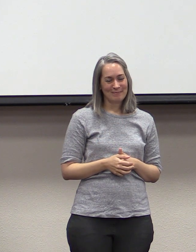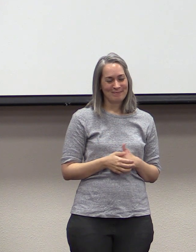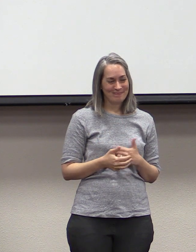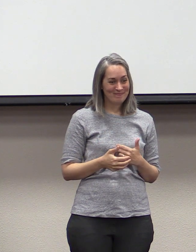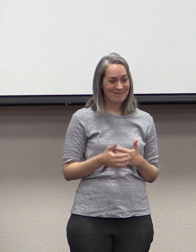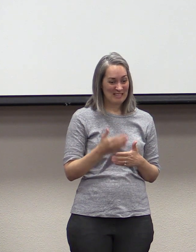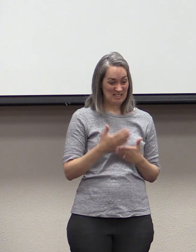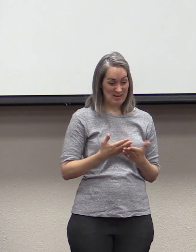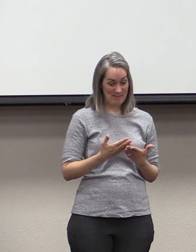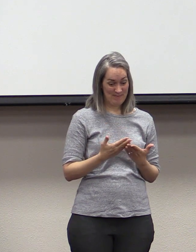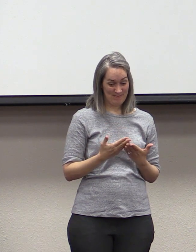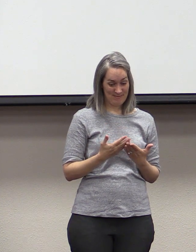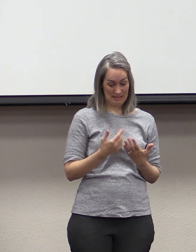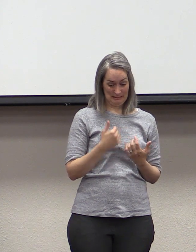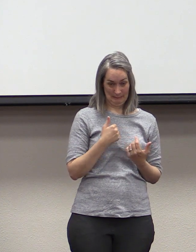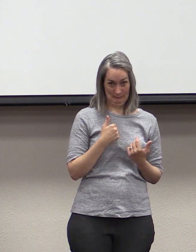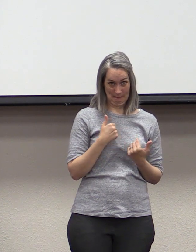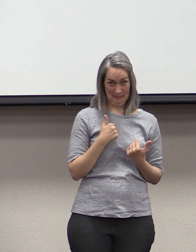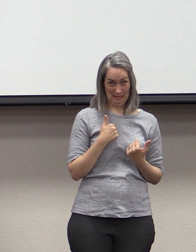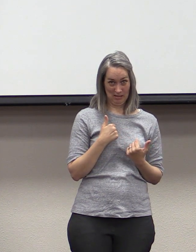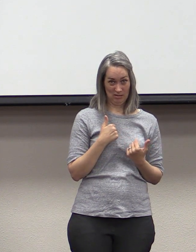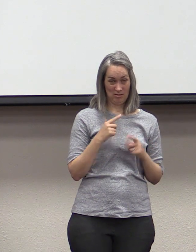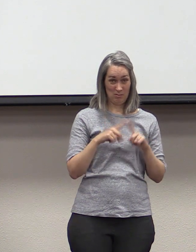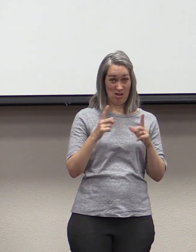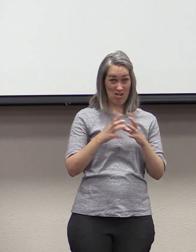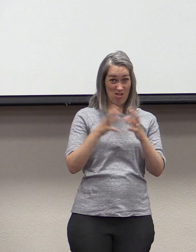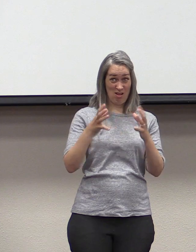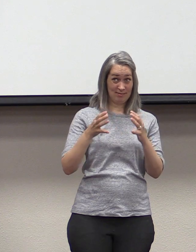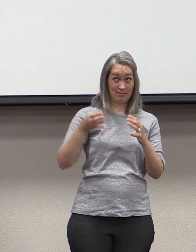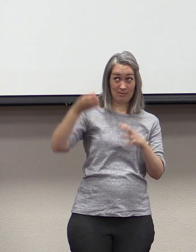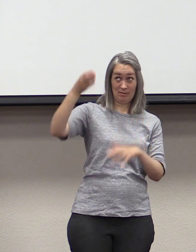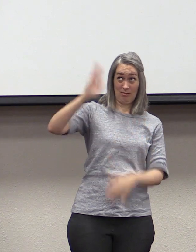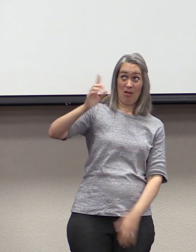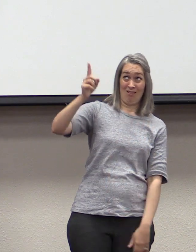Some of that was me, but a lot of that was God.